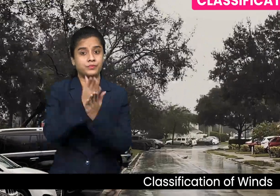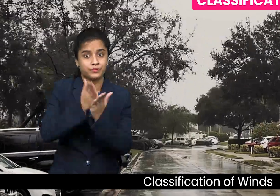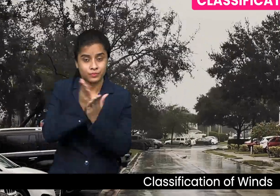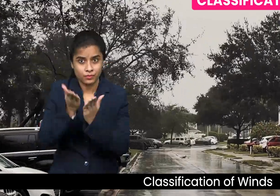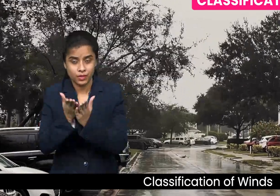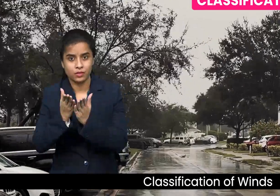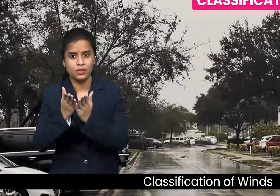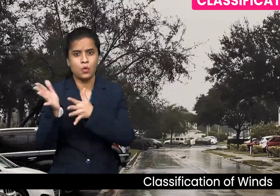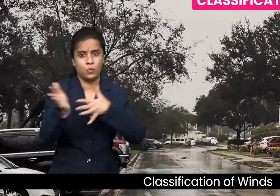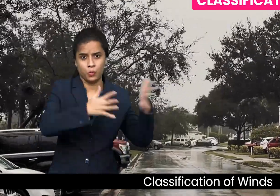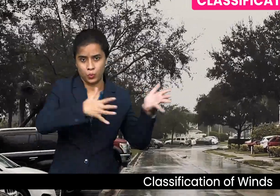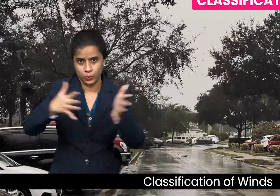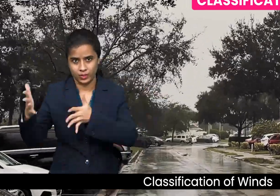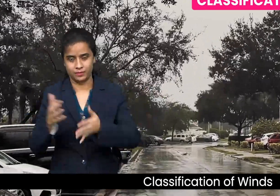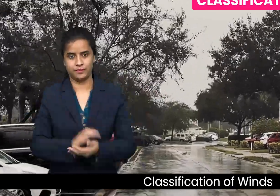Classification of winds.